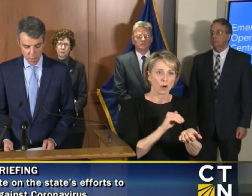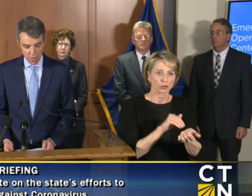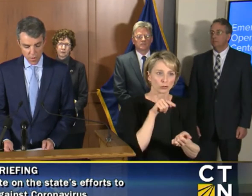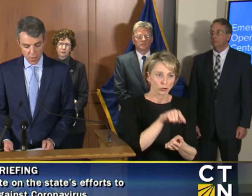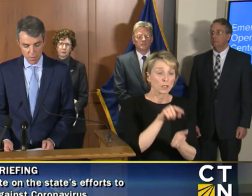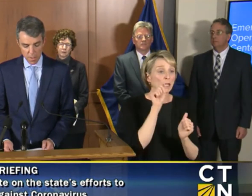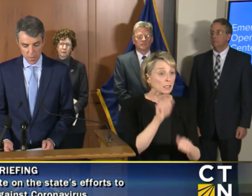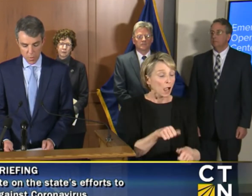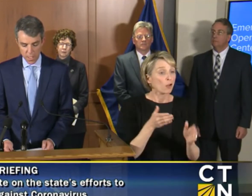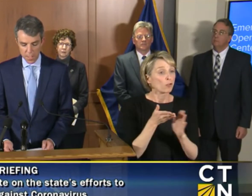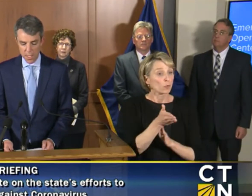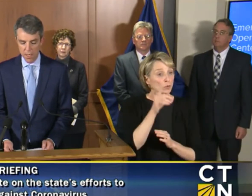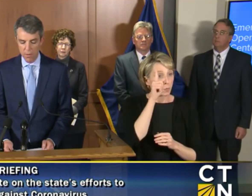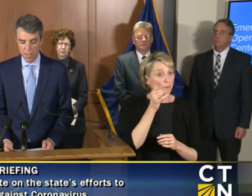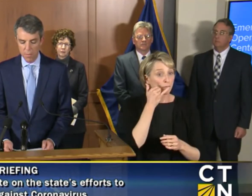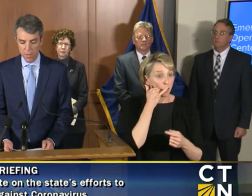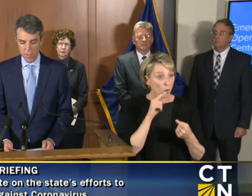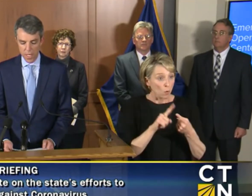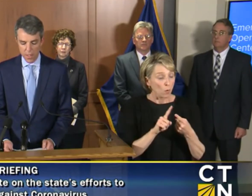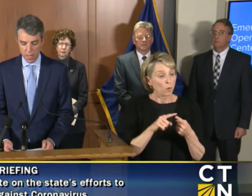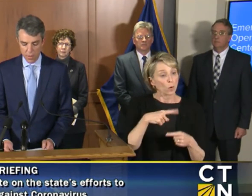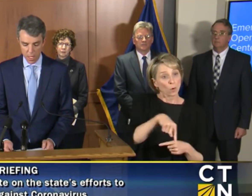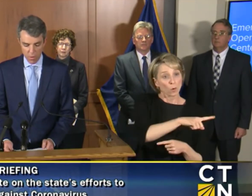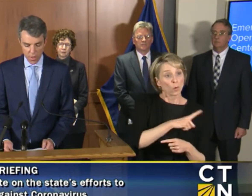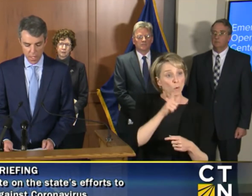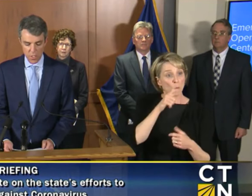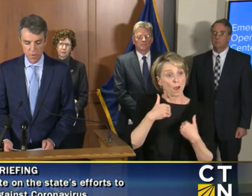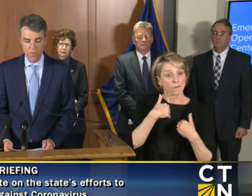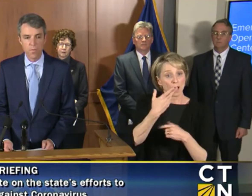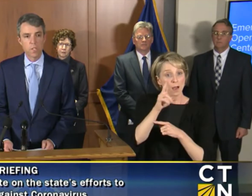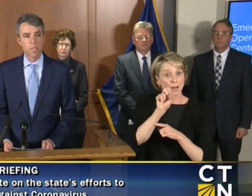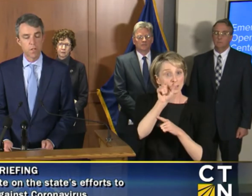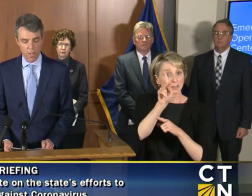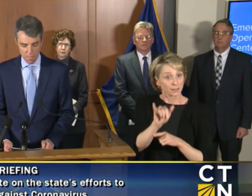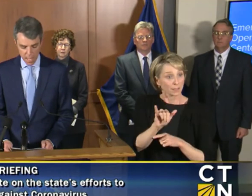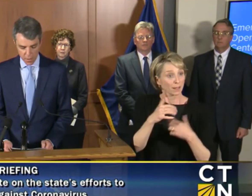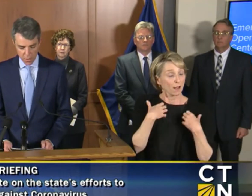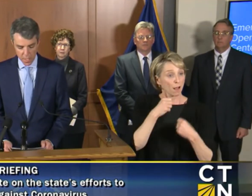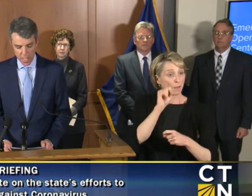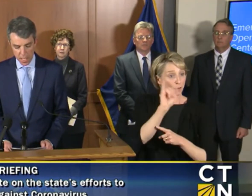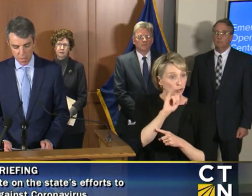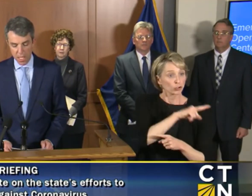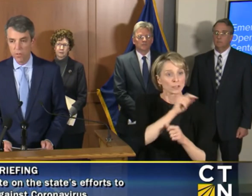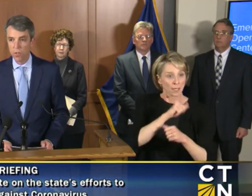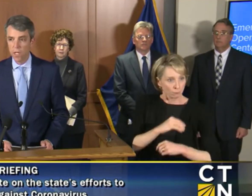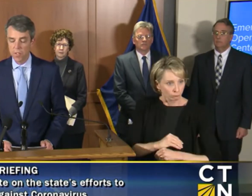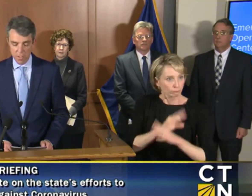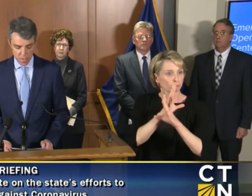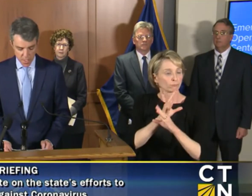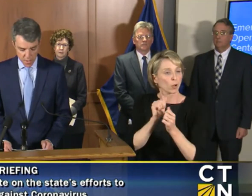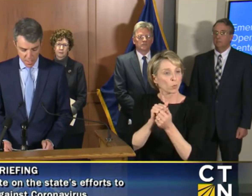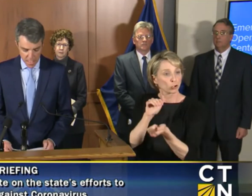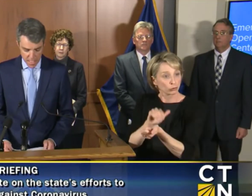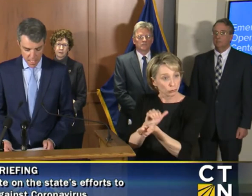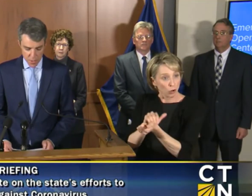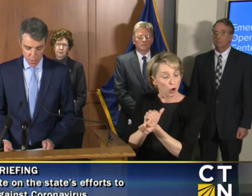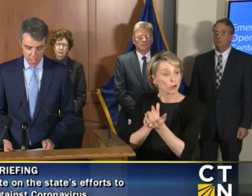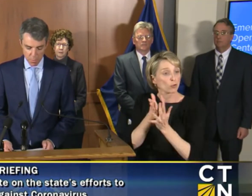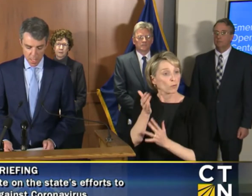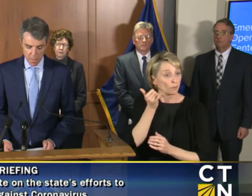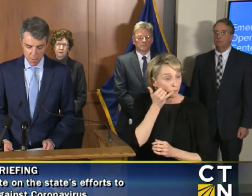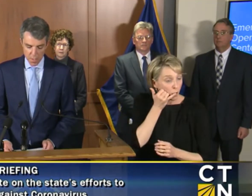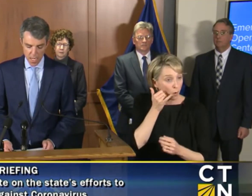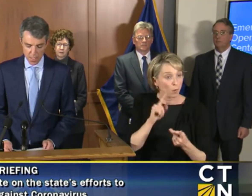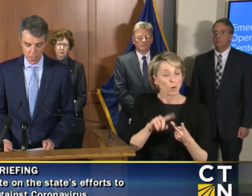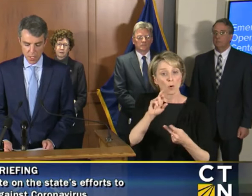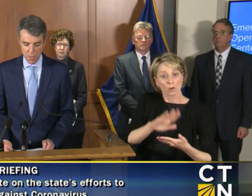with a smartphone between HUSKY Health members and their healthcare providers for specific medical and behavioral health services. This will enable